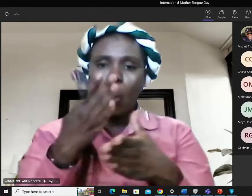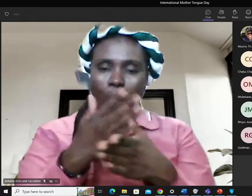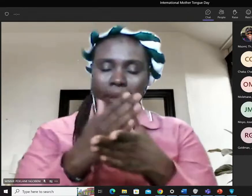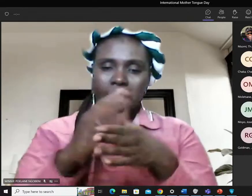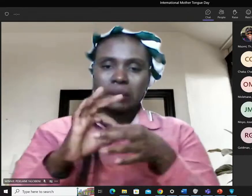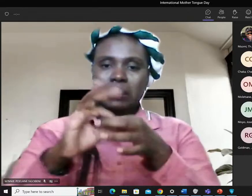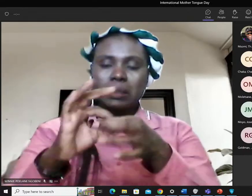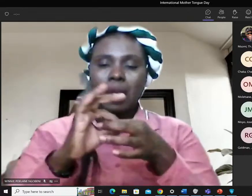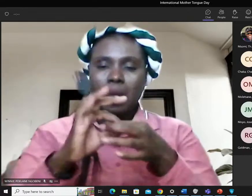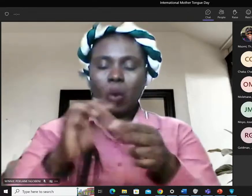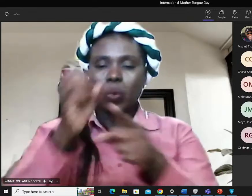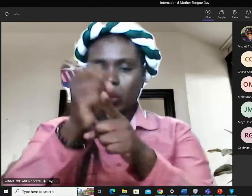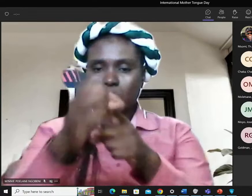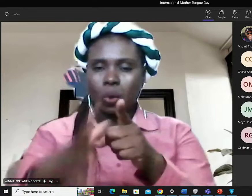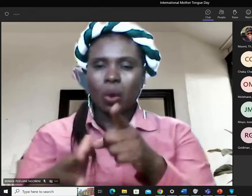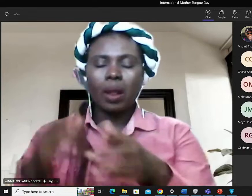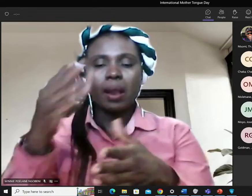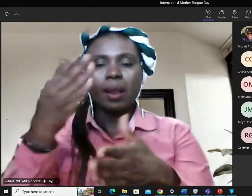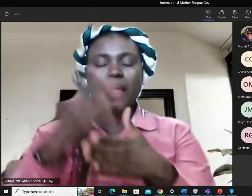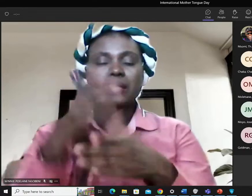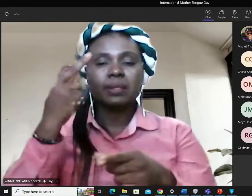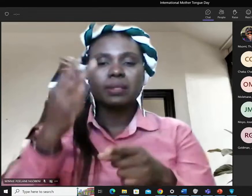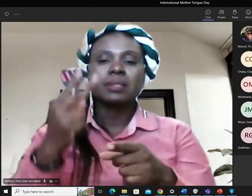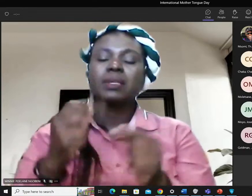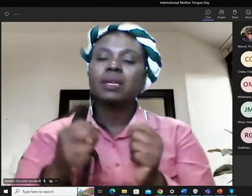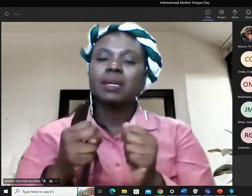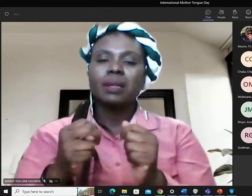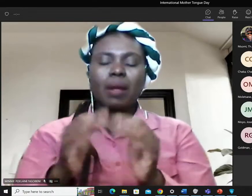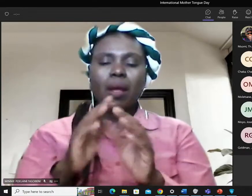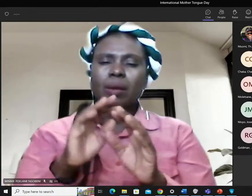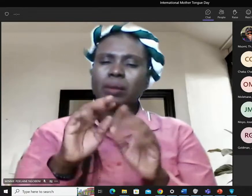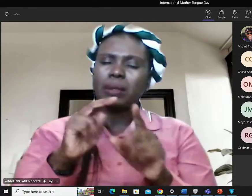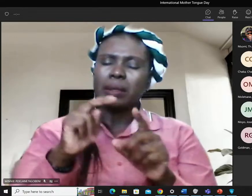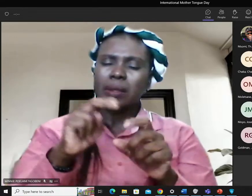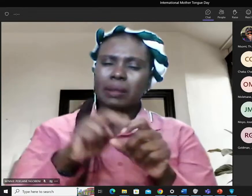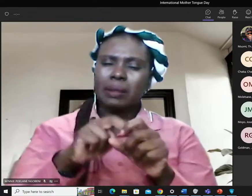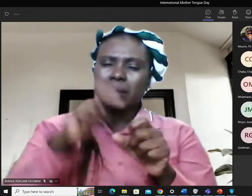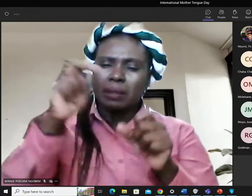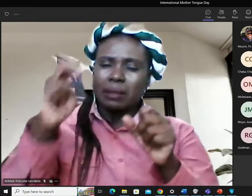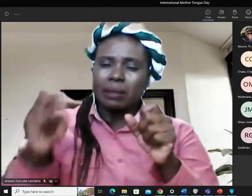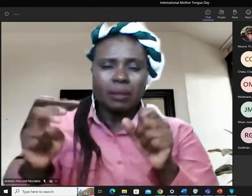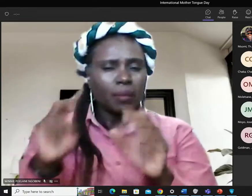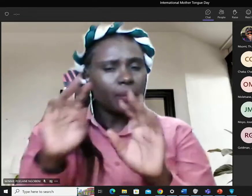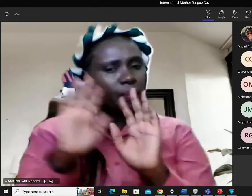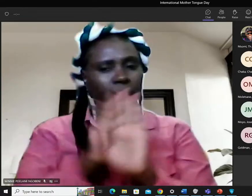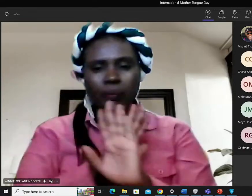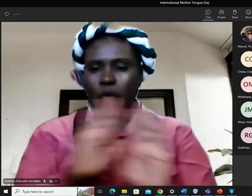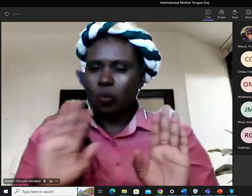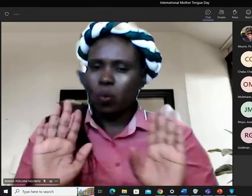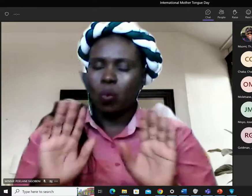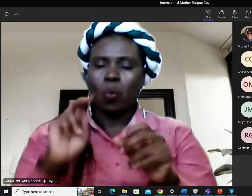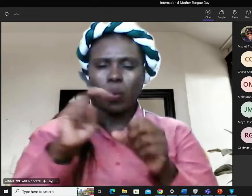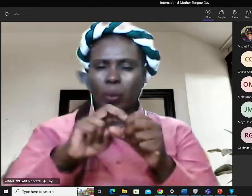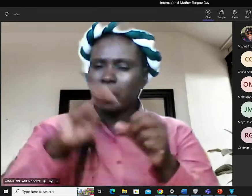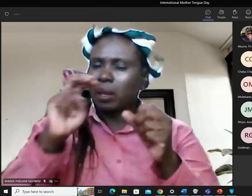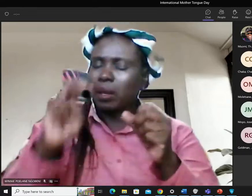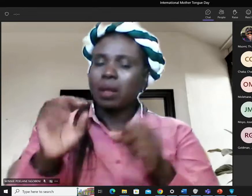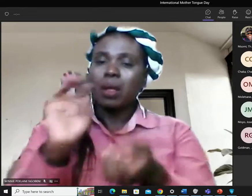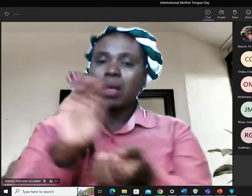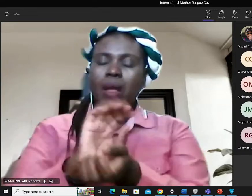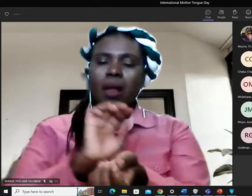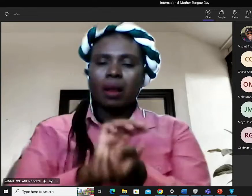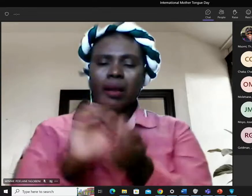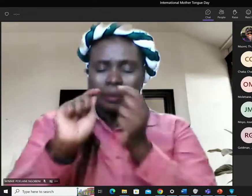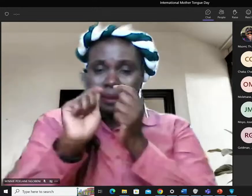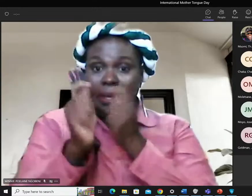students. Lastly, I want to just say, please do not escape. We cannot escape a curriculum transformation. It is